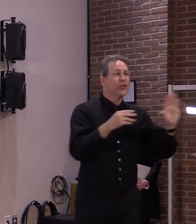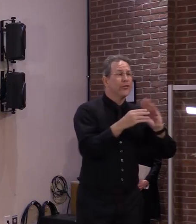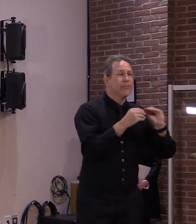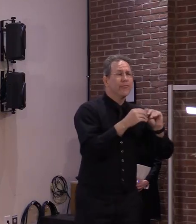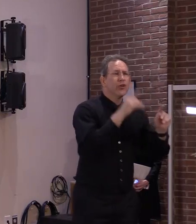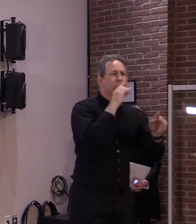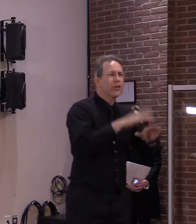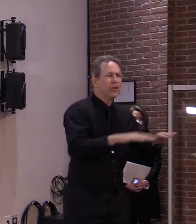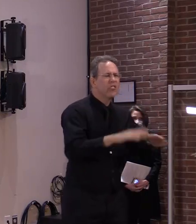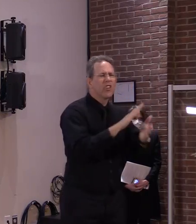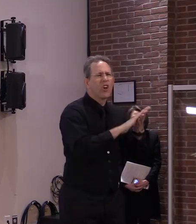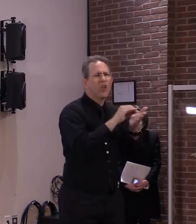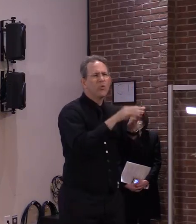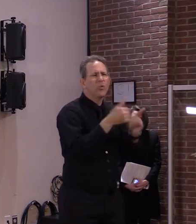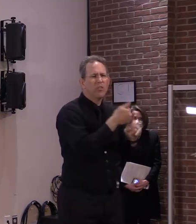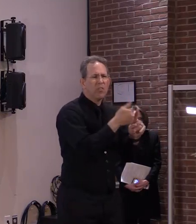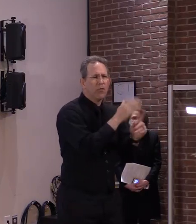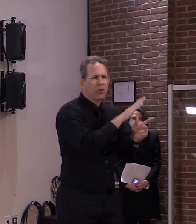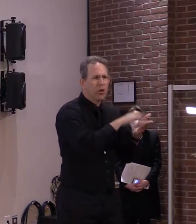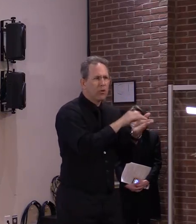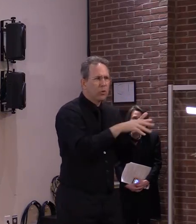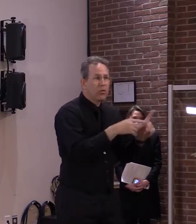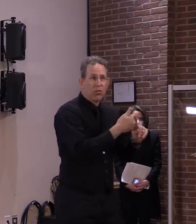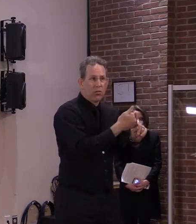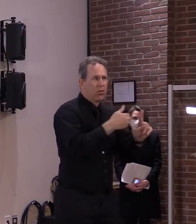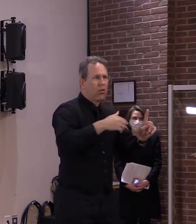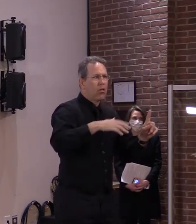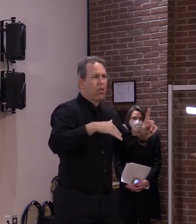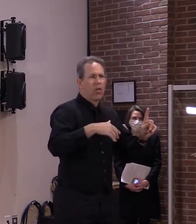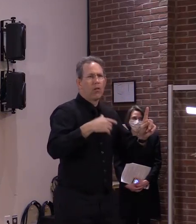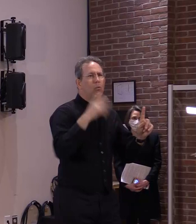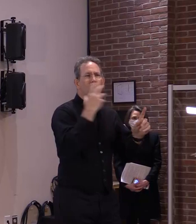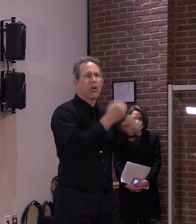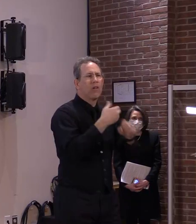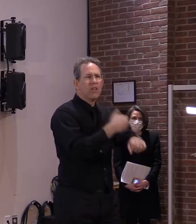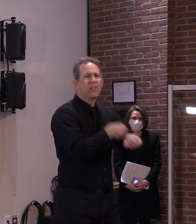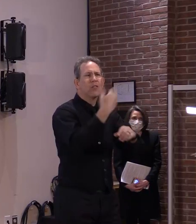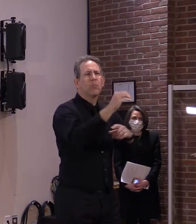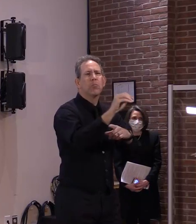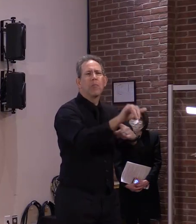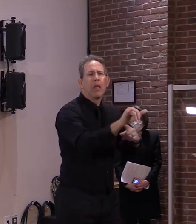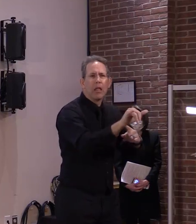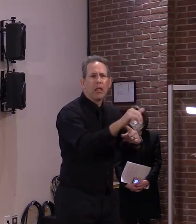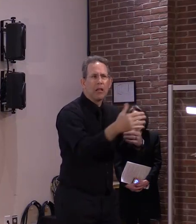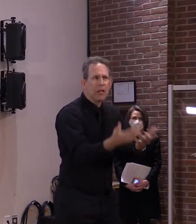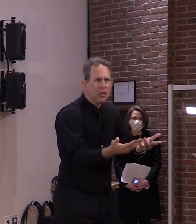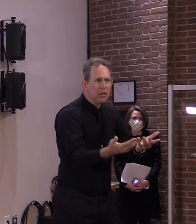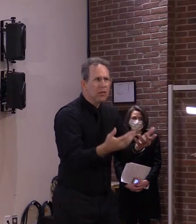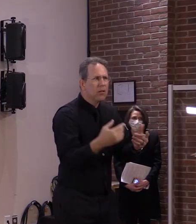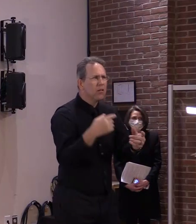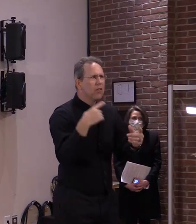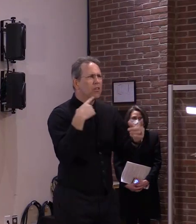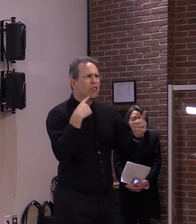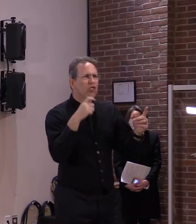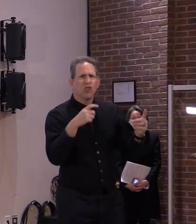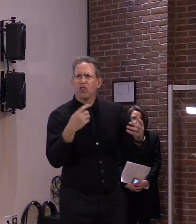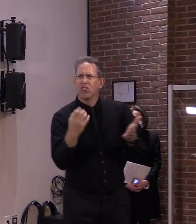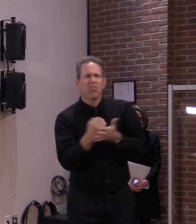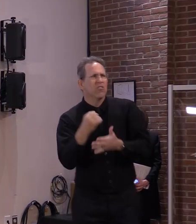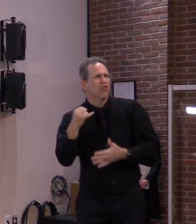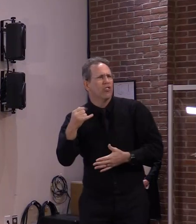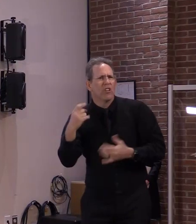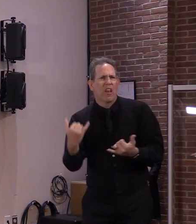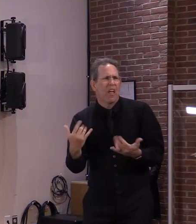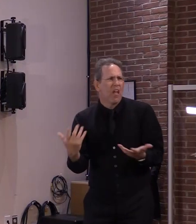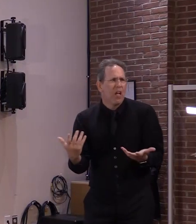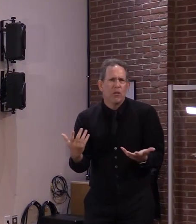college graduation is in late May, but right now she needs the Johnson & Johnson shot's the only way that she can get that and